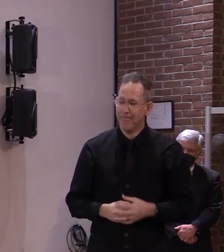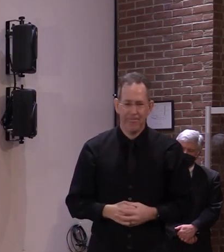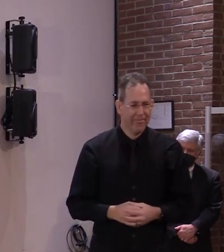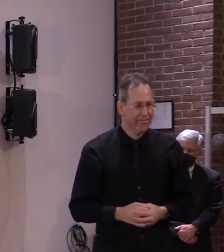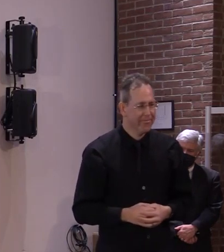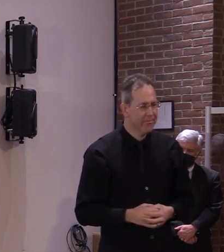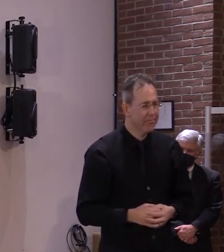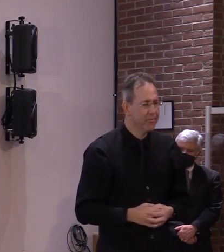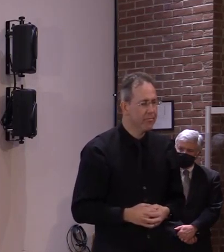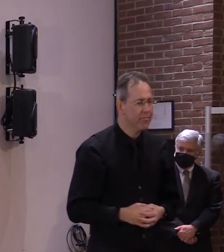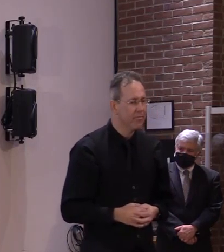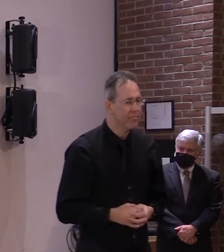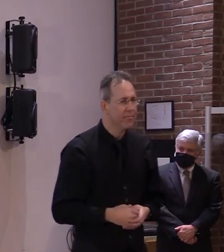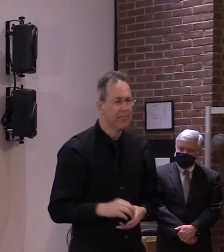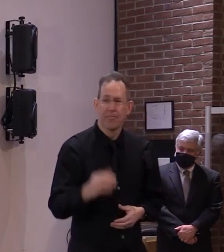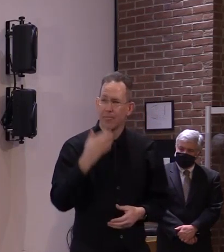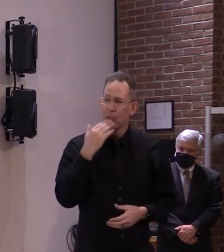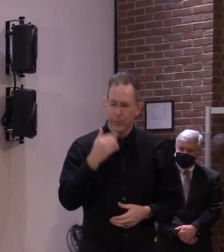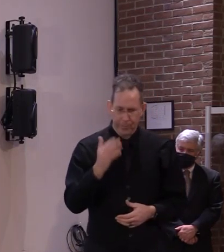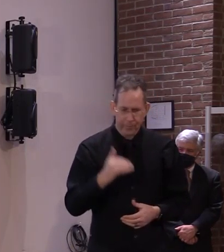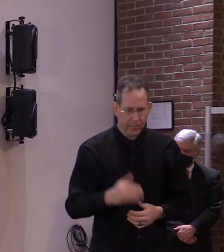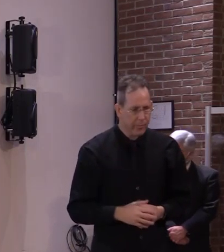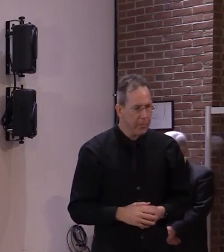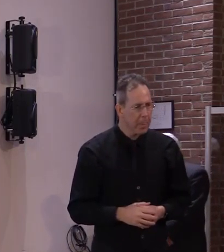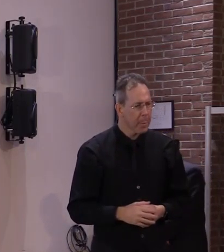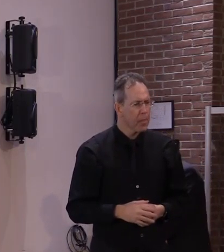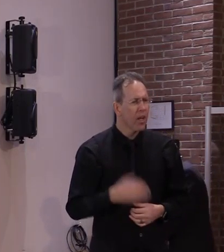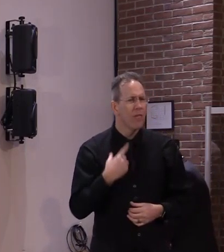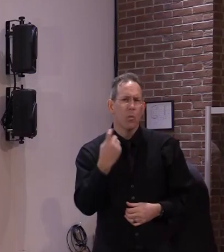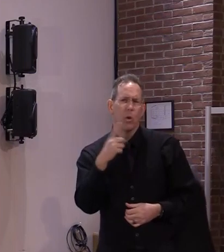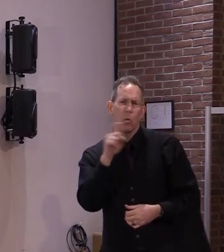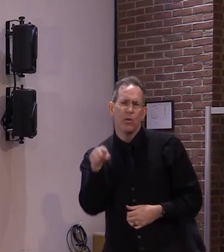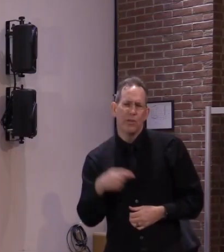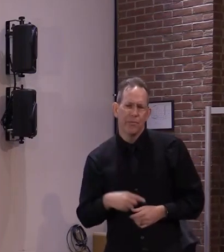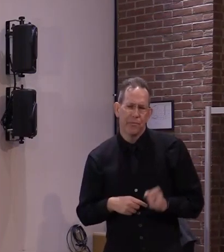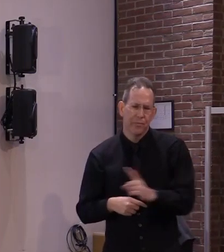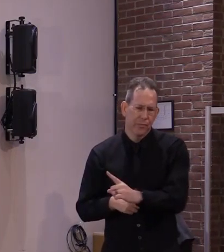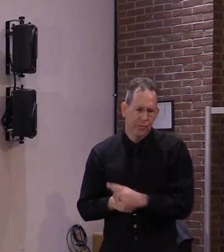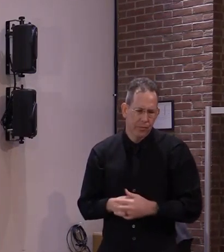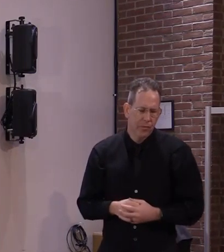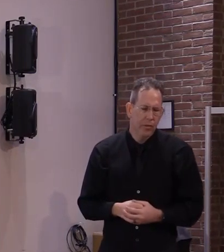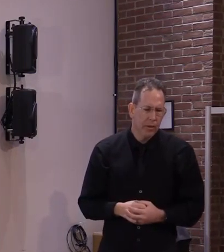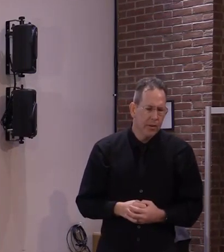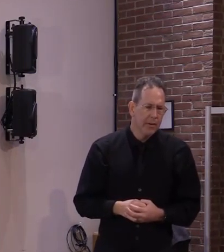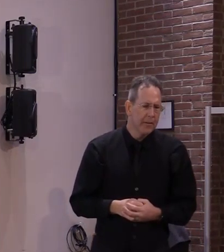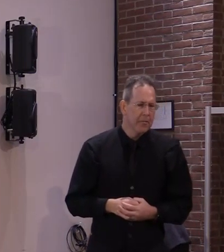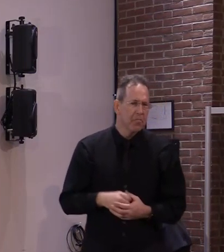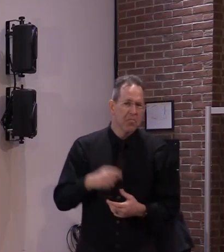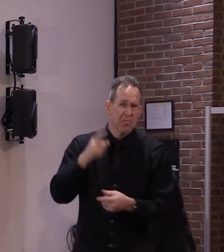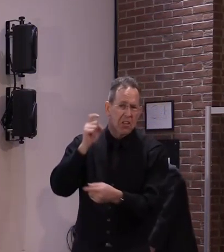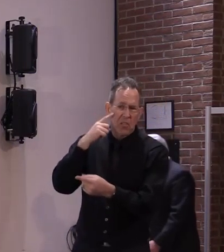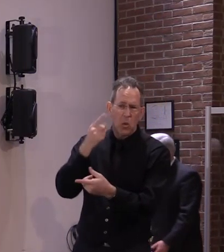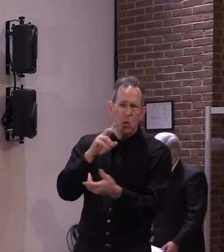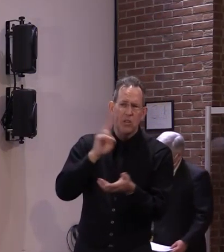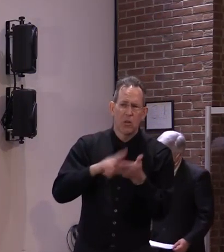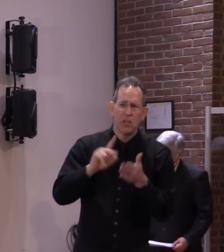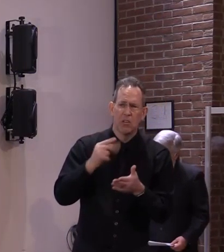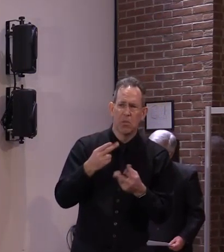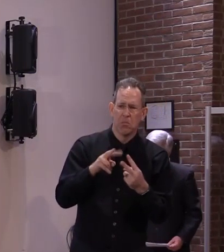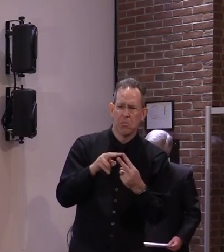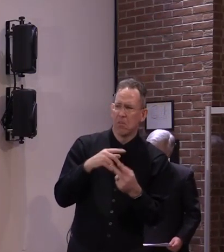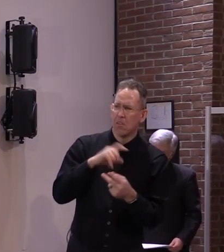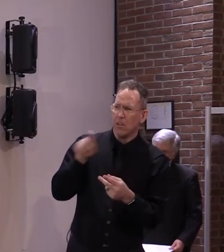Okay, thank you. Secretary Smith, or maybe Governor Scott, you frequently talk about how important it is or